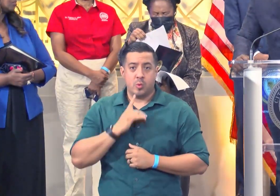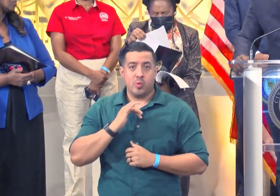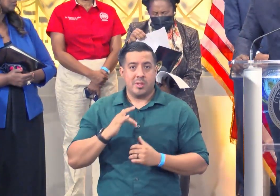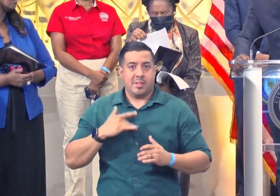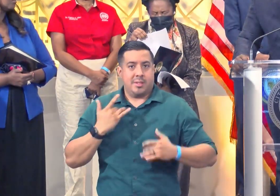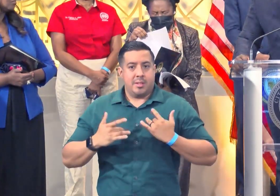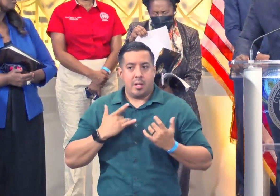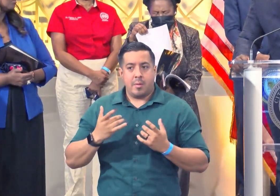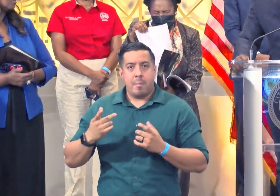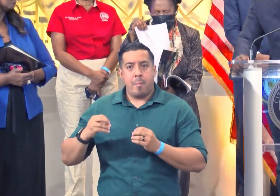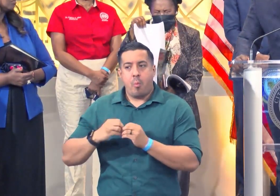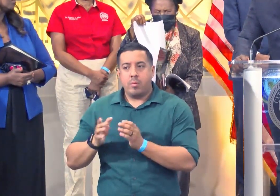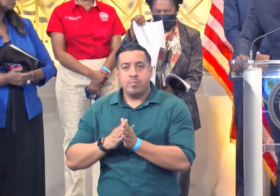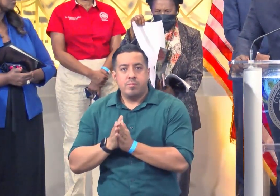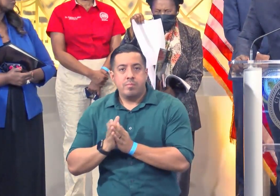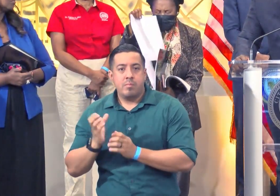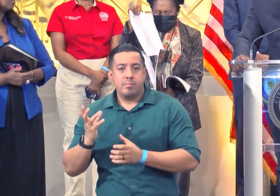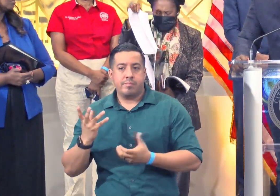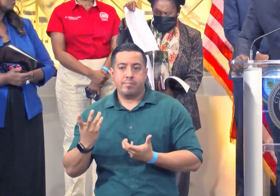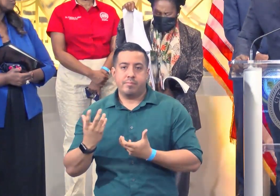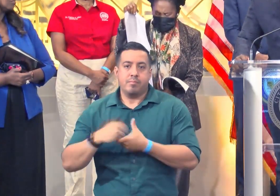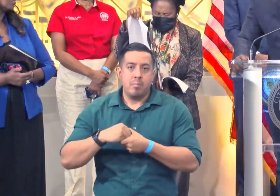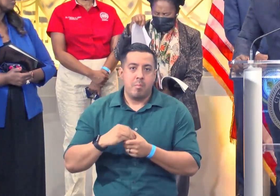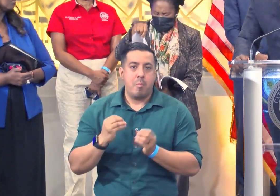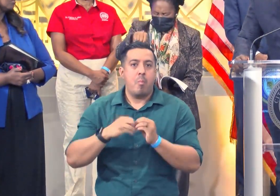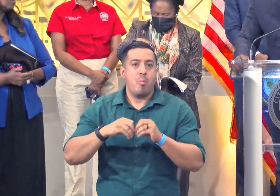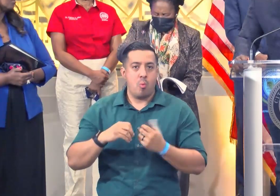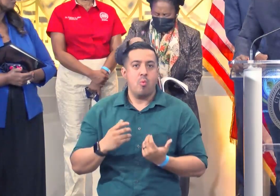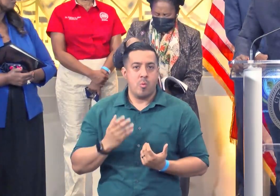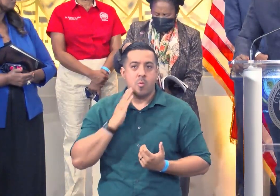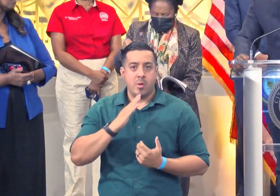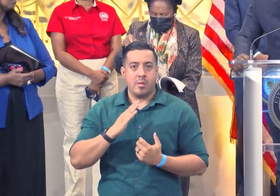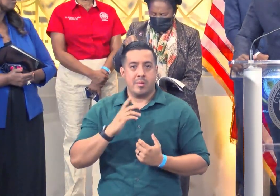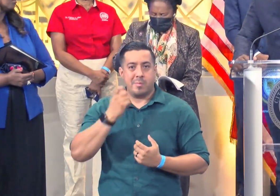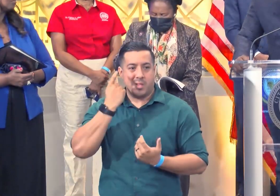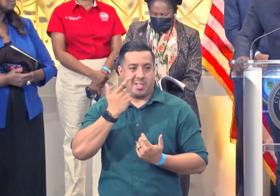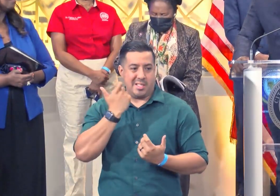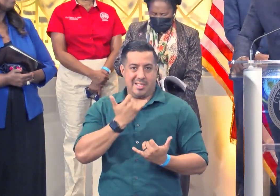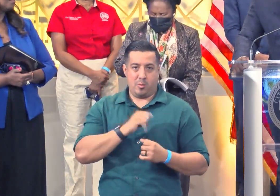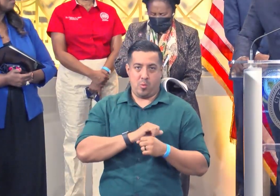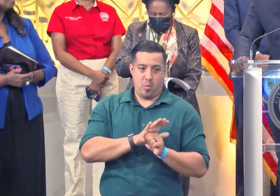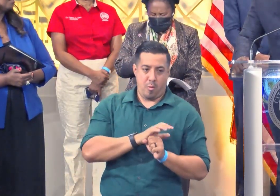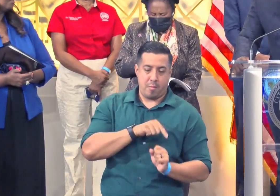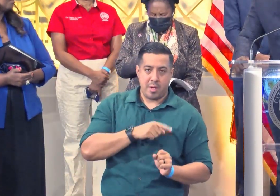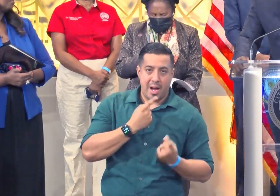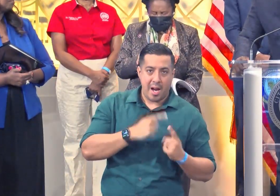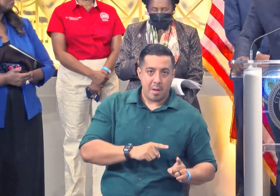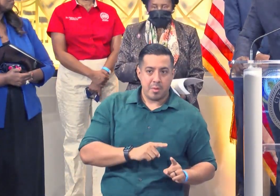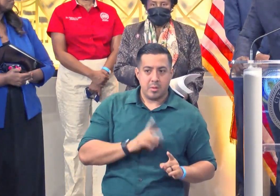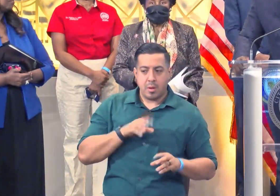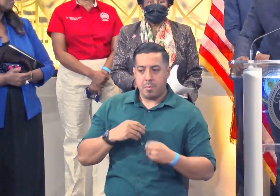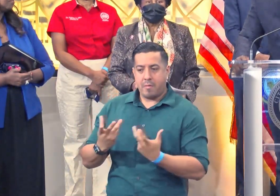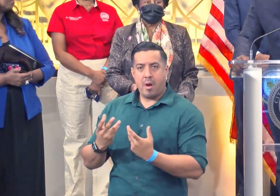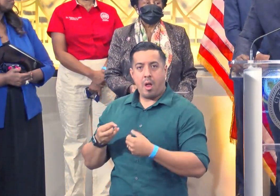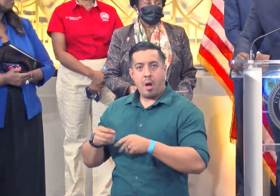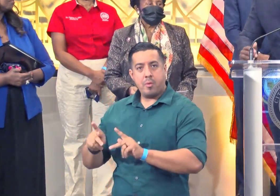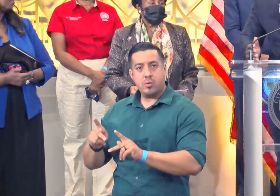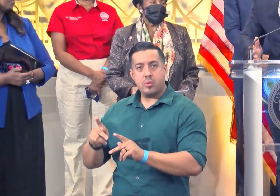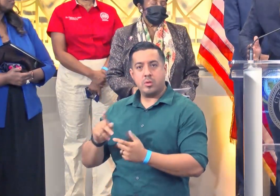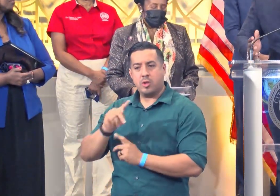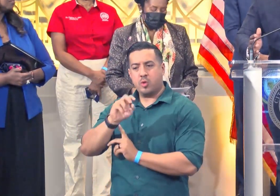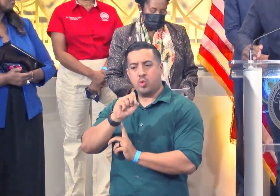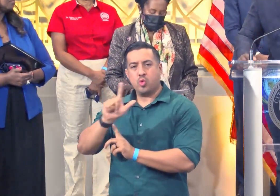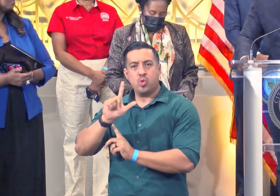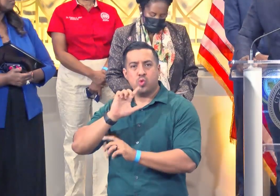exciting to get people back involved in everything that's going on. Now, following COVID, you know, providing the opportunities and the tools for people